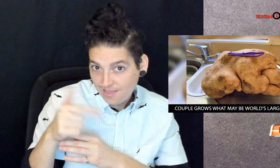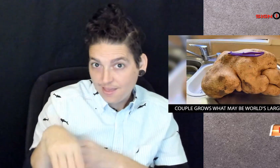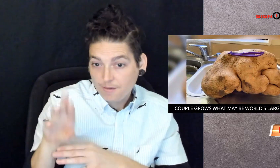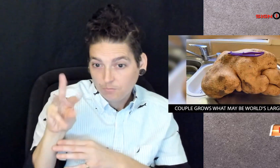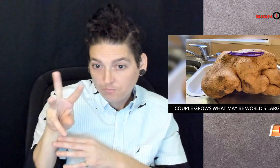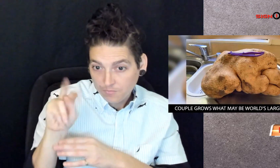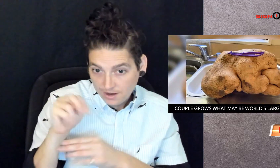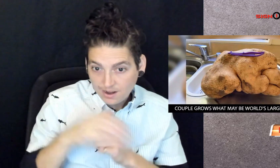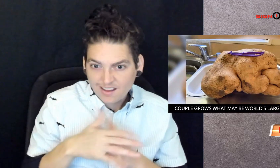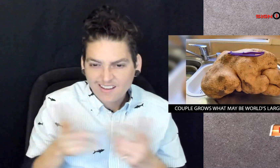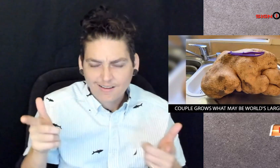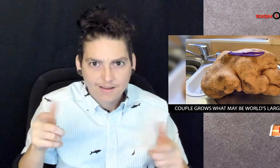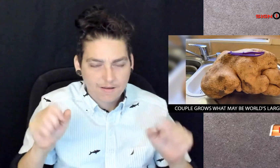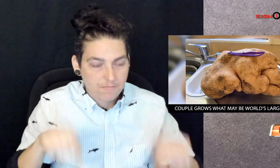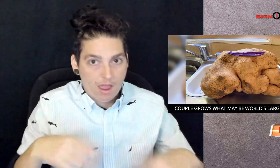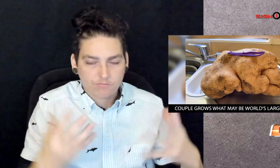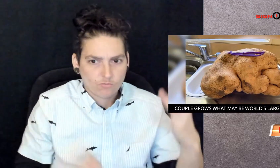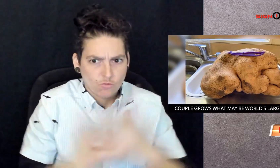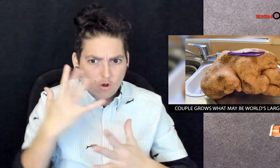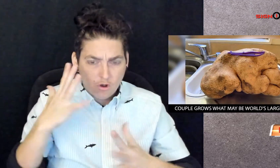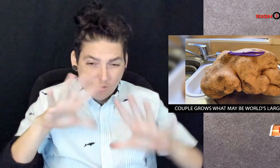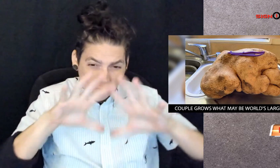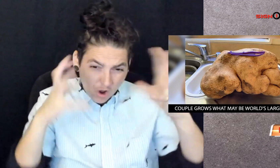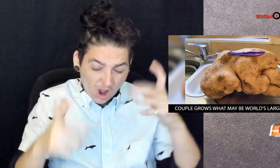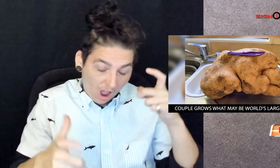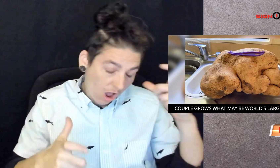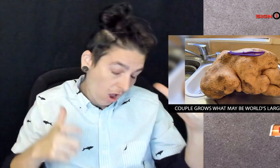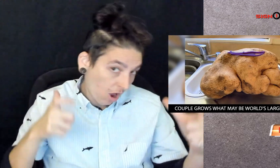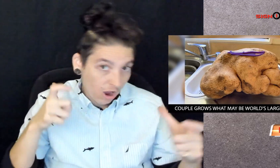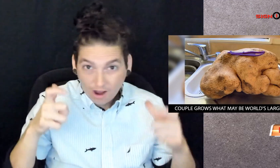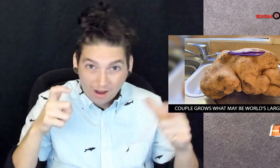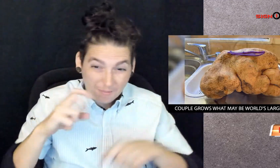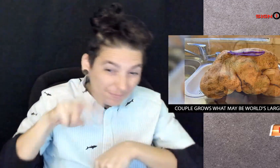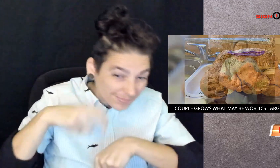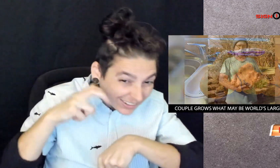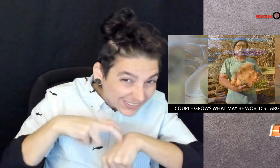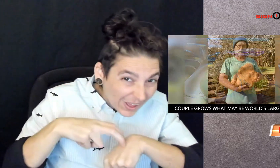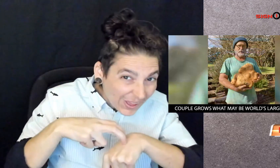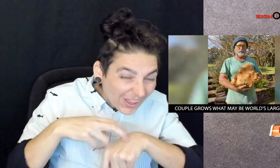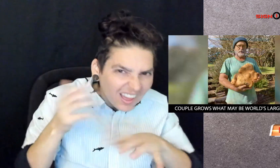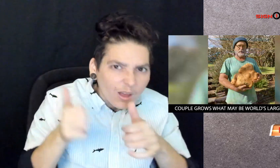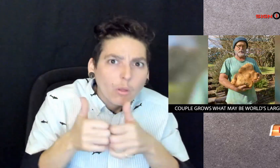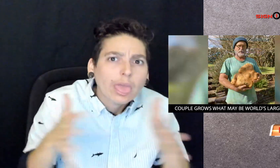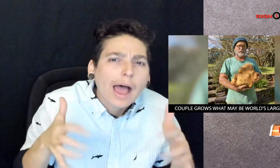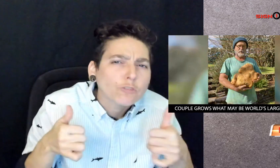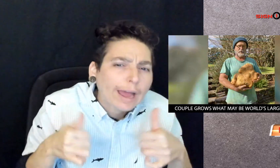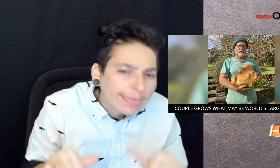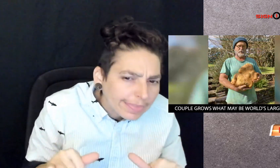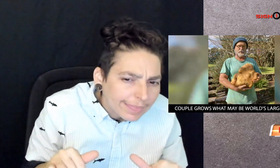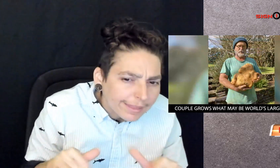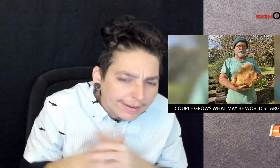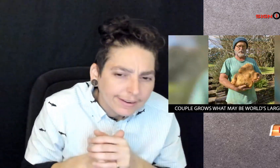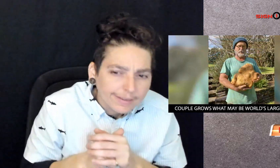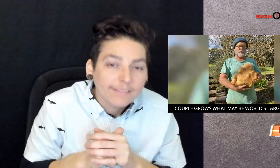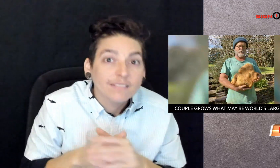Zealand couple Colin and Donna Craig Brown may have grown the world's largest potato